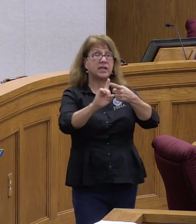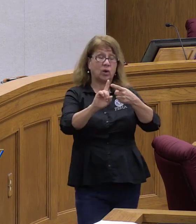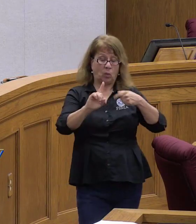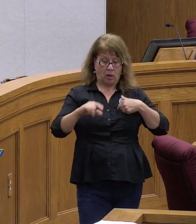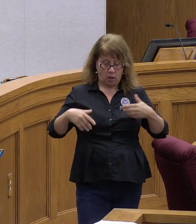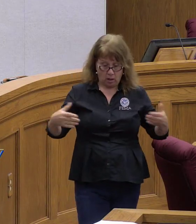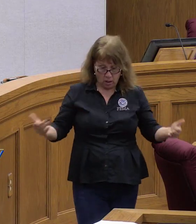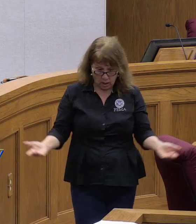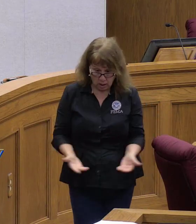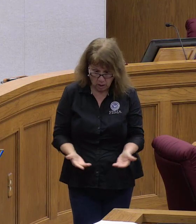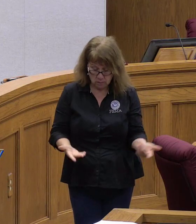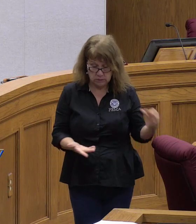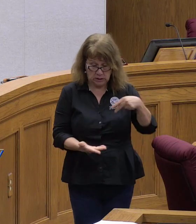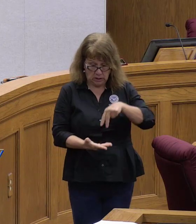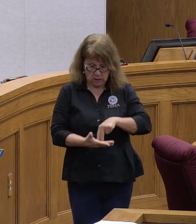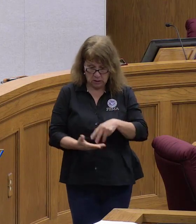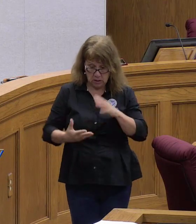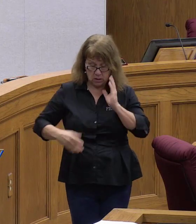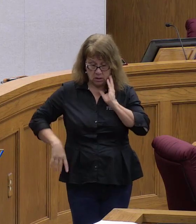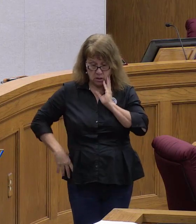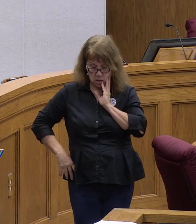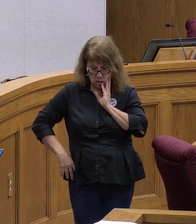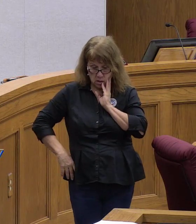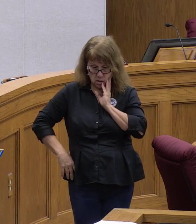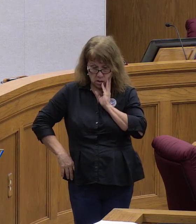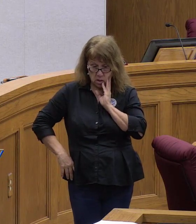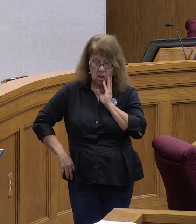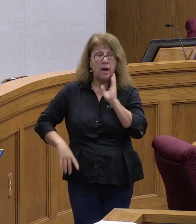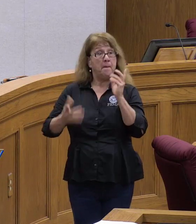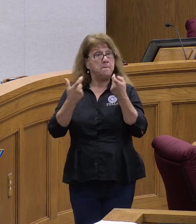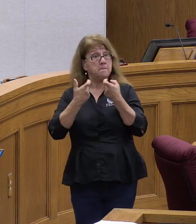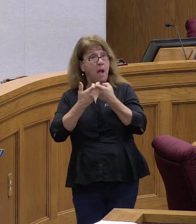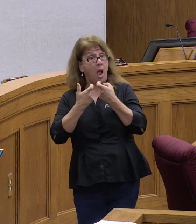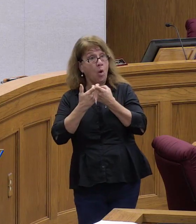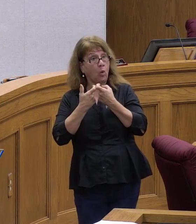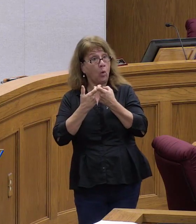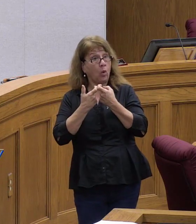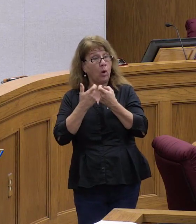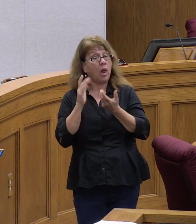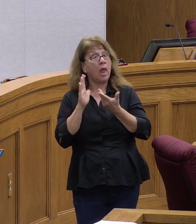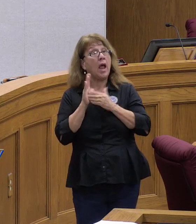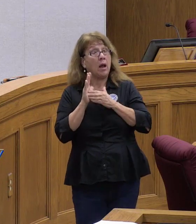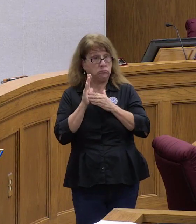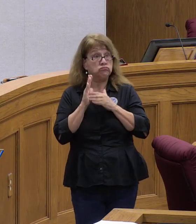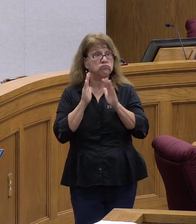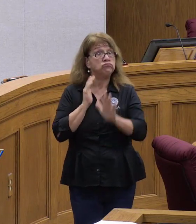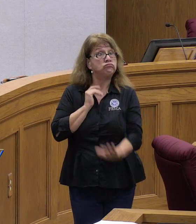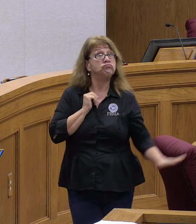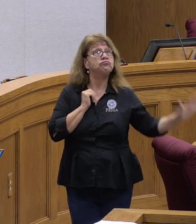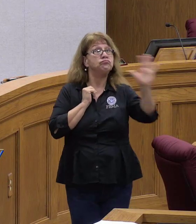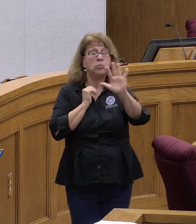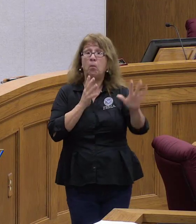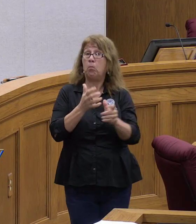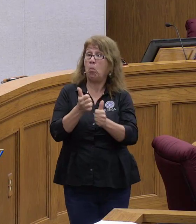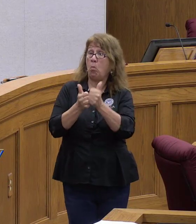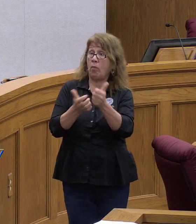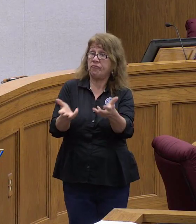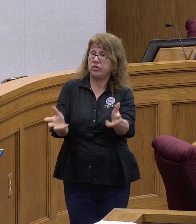here standing today talking about power restoration restored to a majority of our